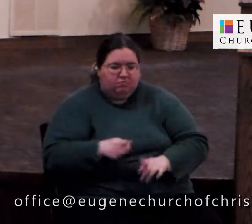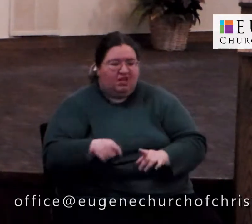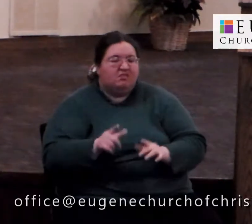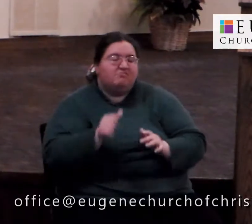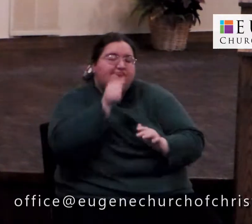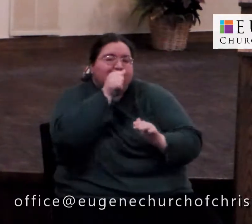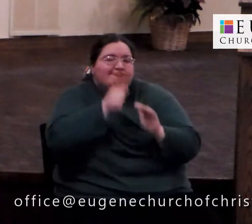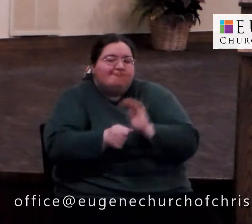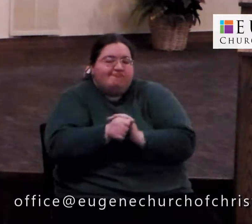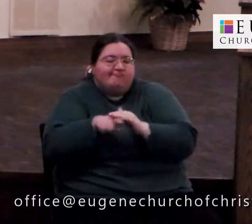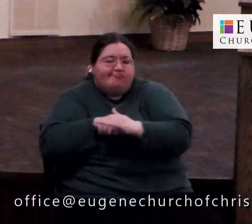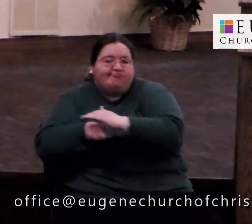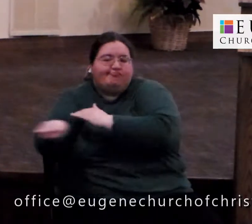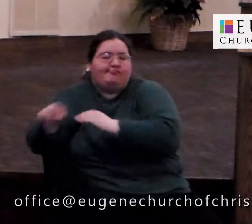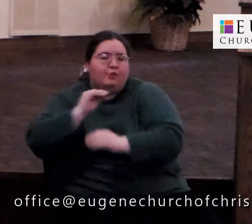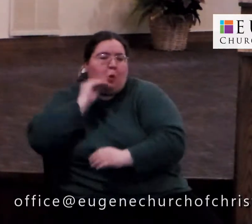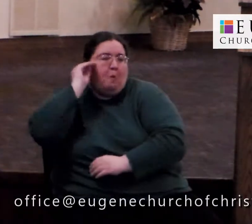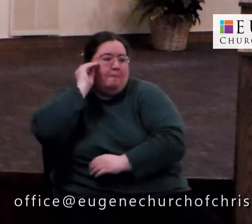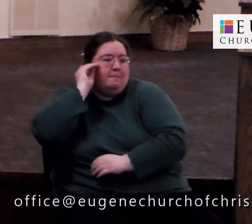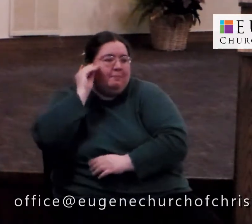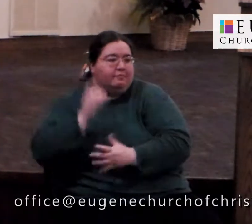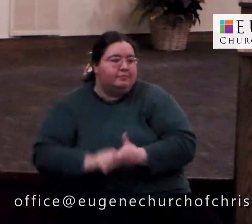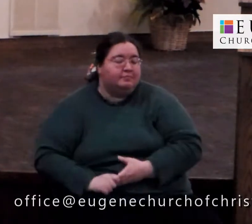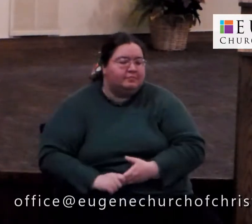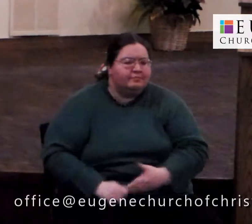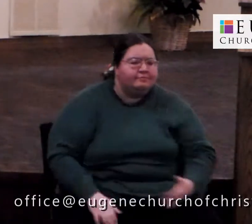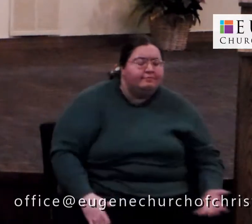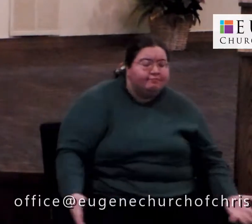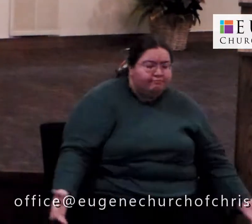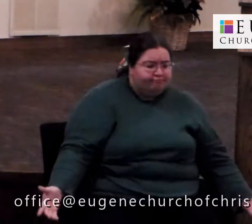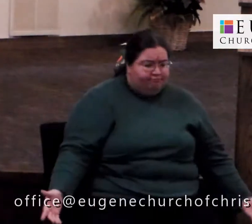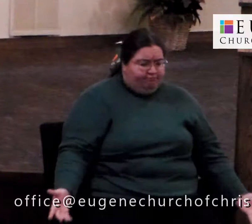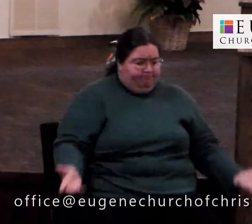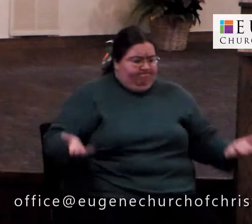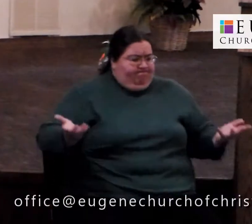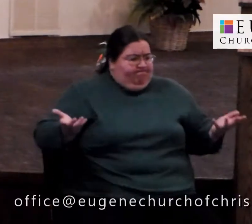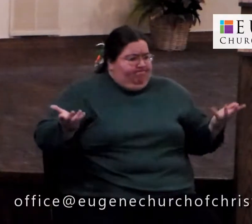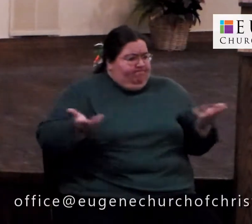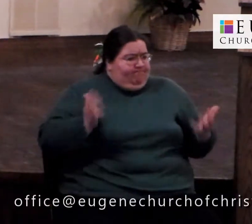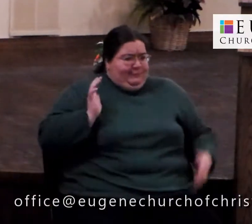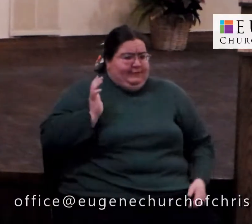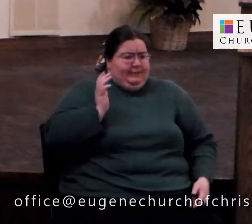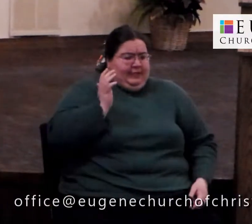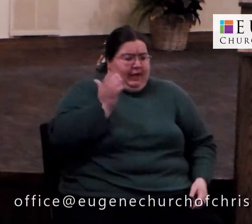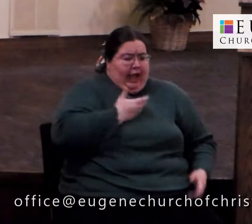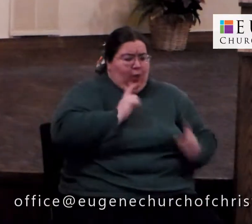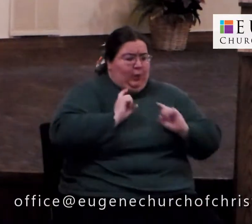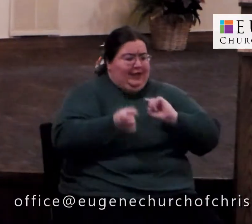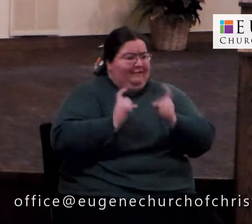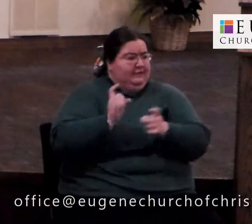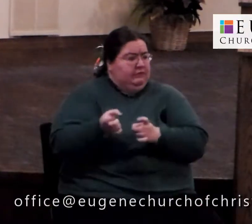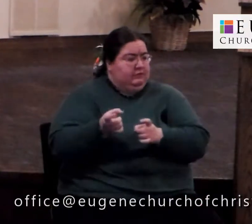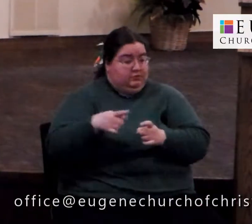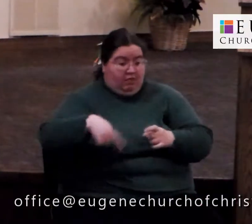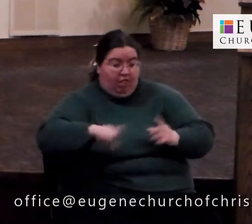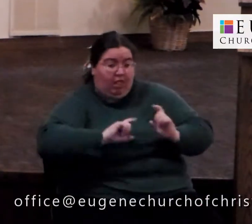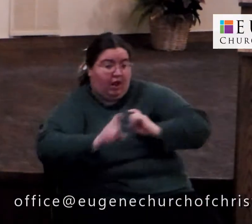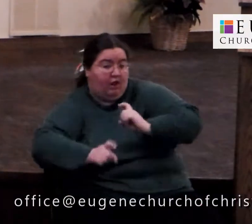and from our giving just a few minutes ago is, what gifts do we bring? All of us have a different level of ability to bring